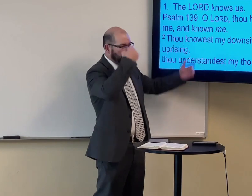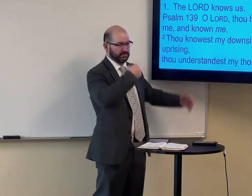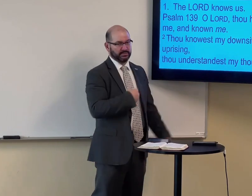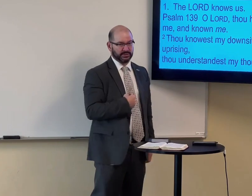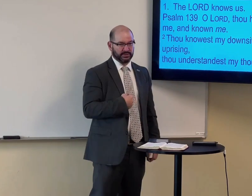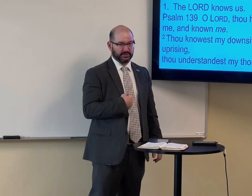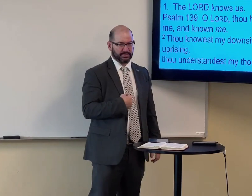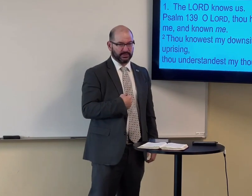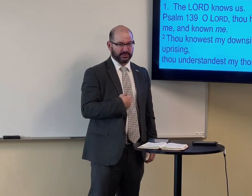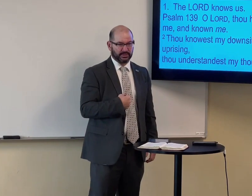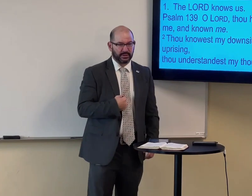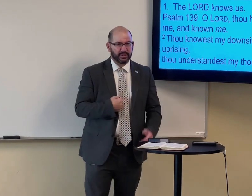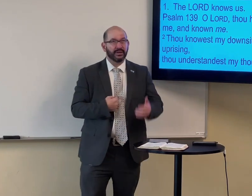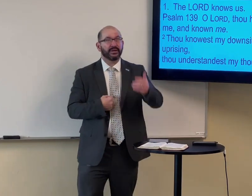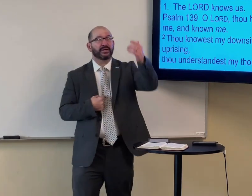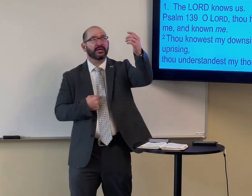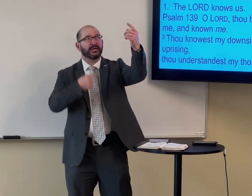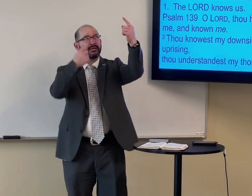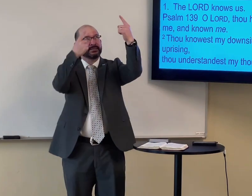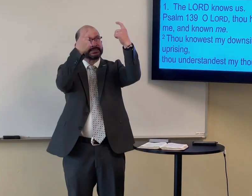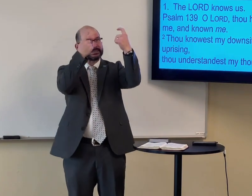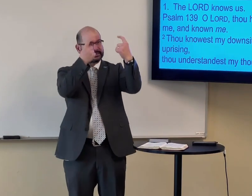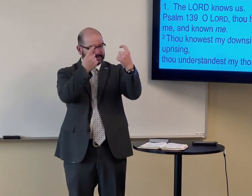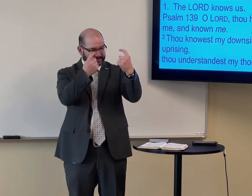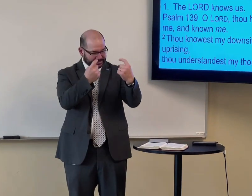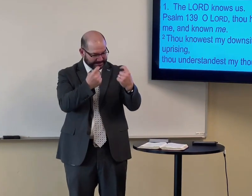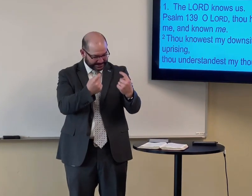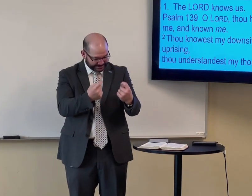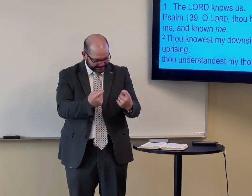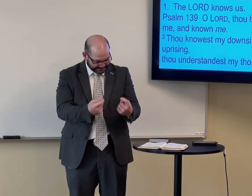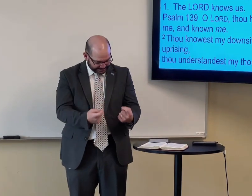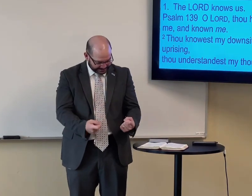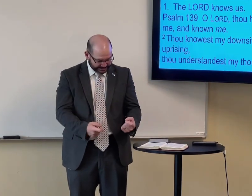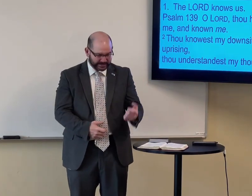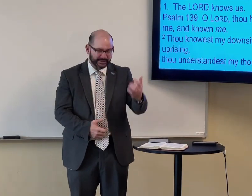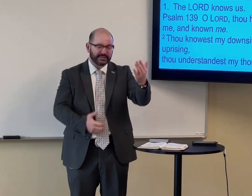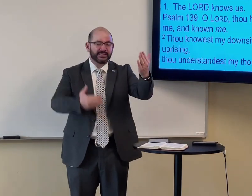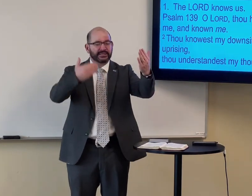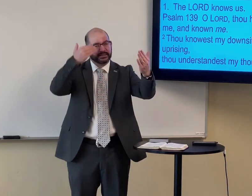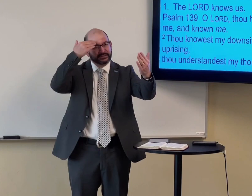It says, God, thou hast searched me and has known me. You've tested every part of me.